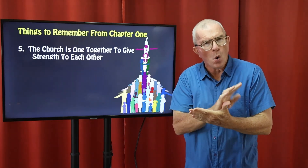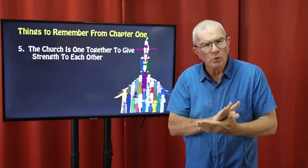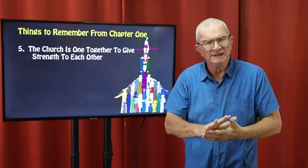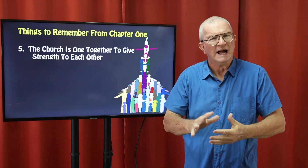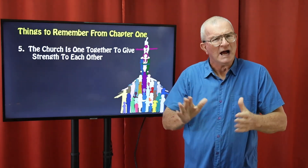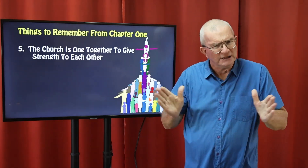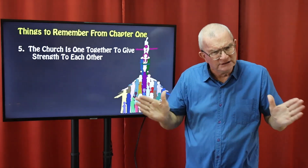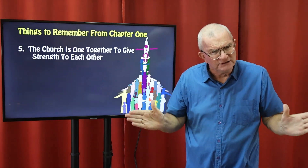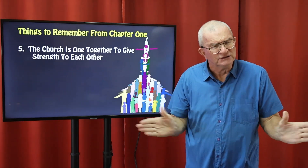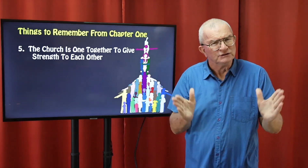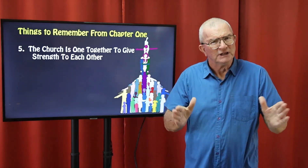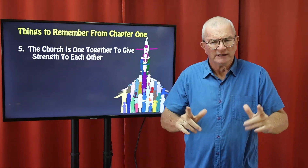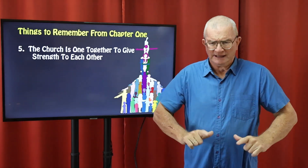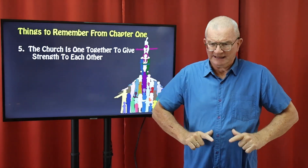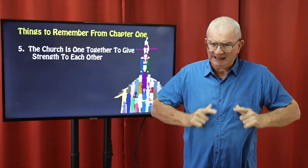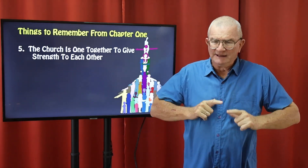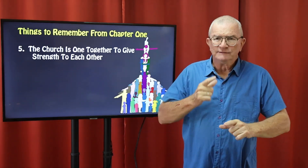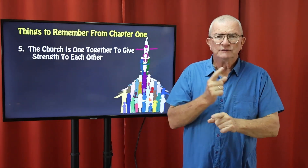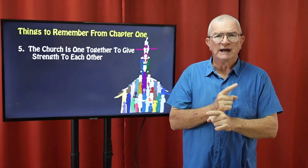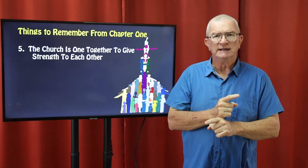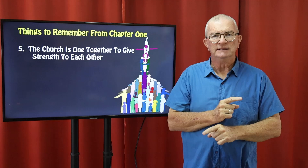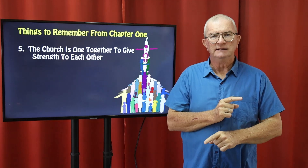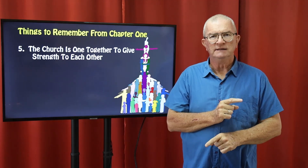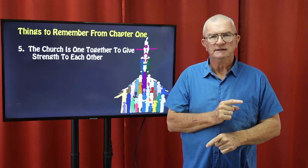holy, encourage each other to live right.